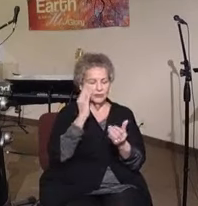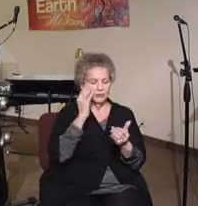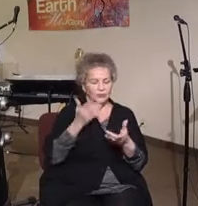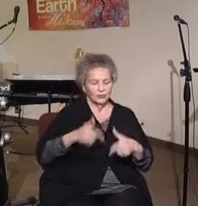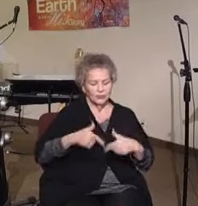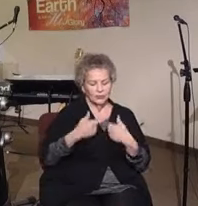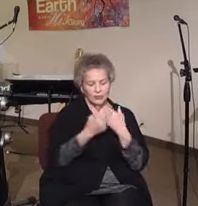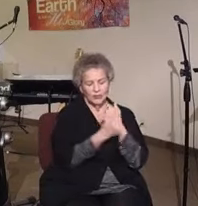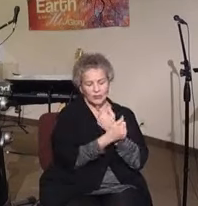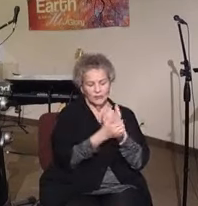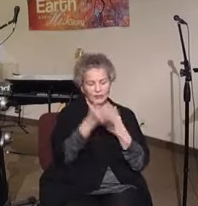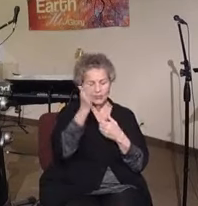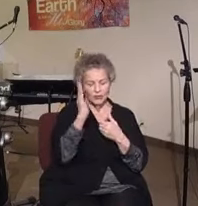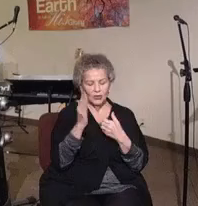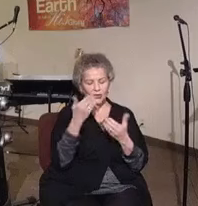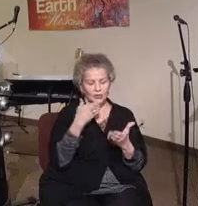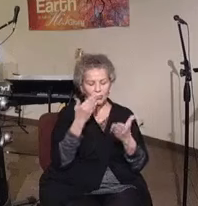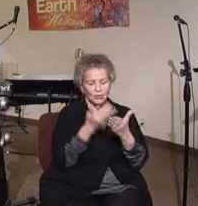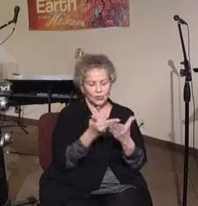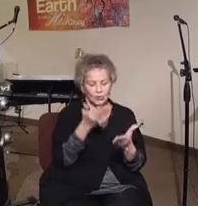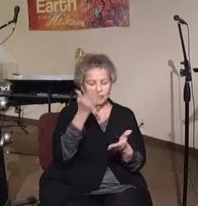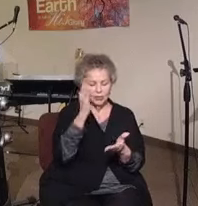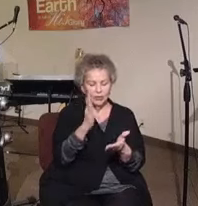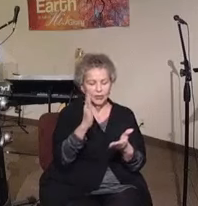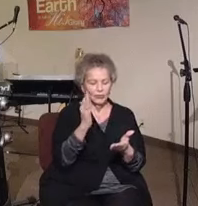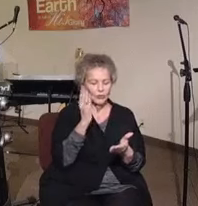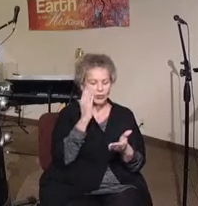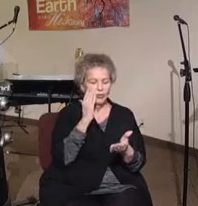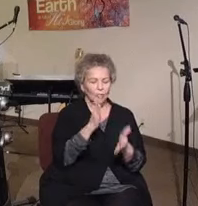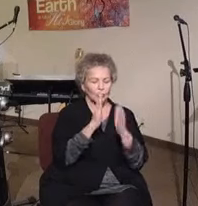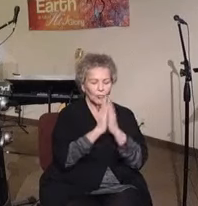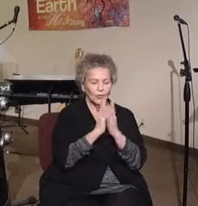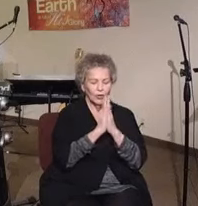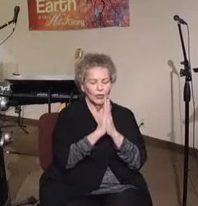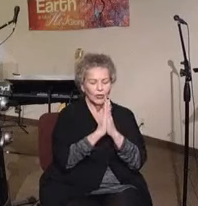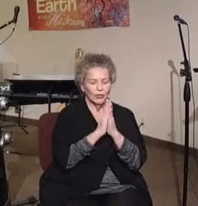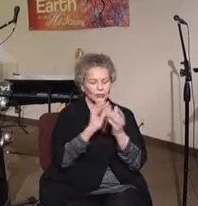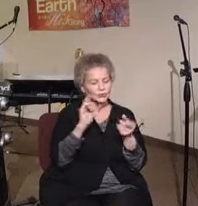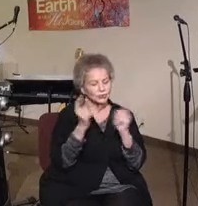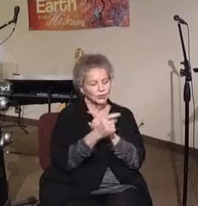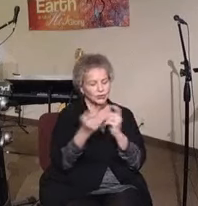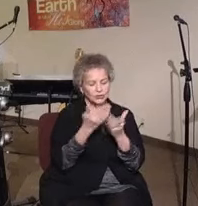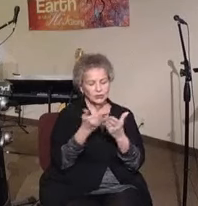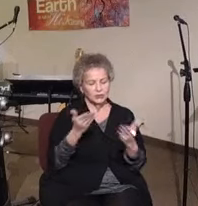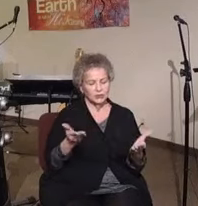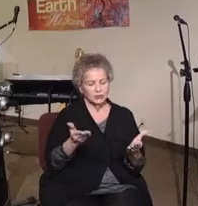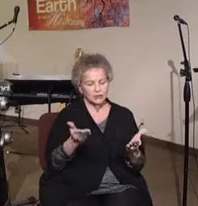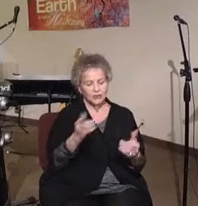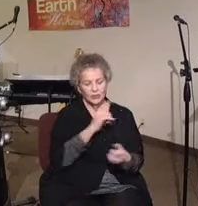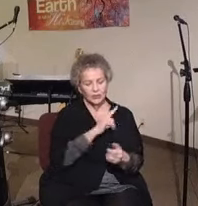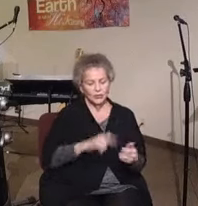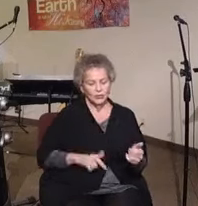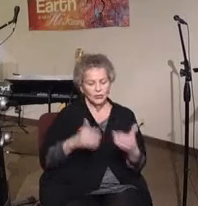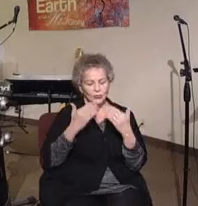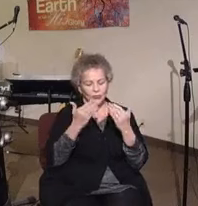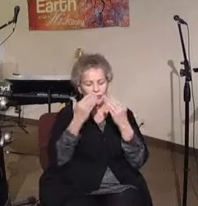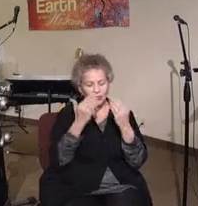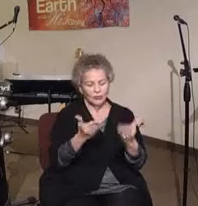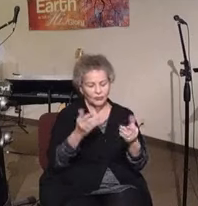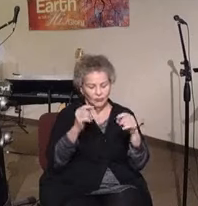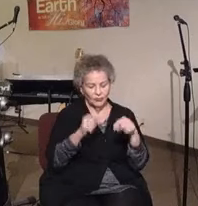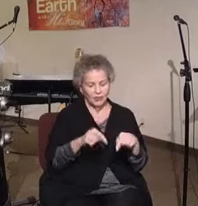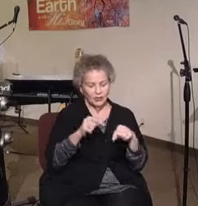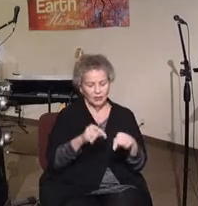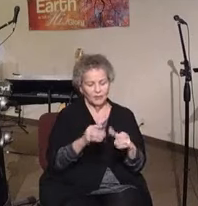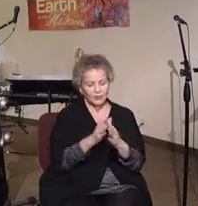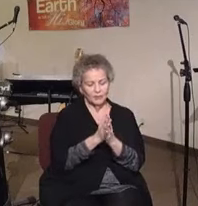and we know that prayers change things. So, Lord, we thank you for being in our midst today.